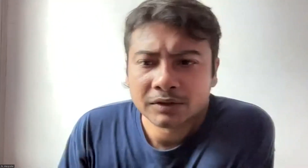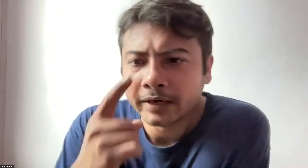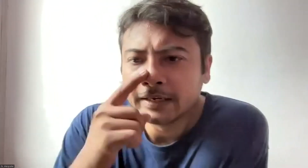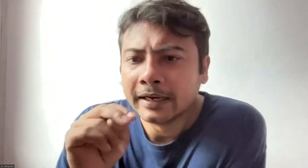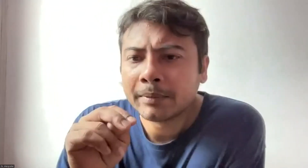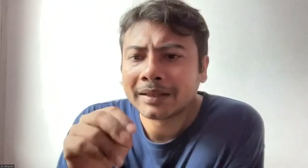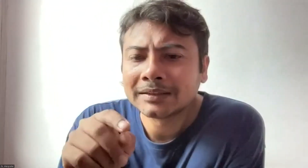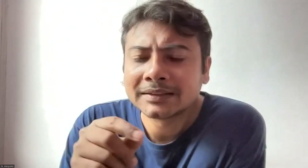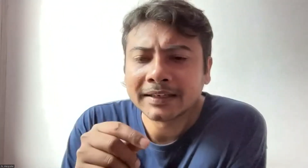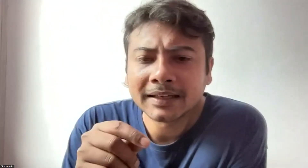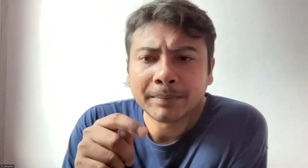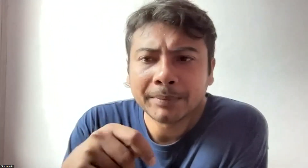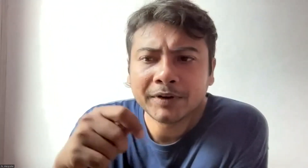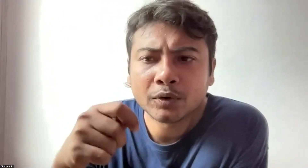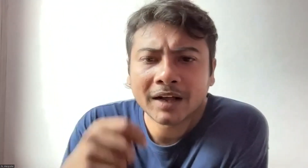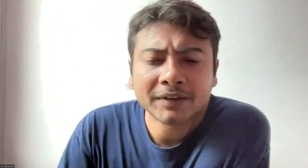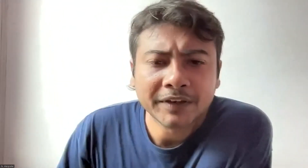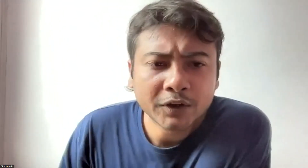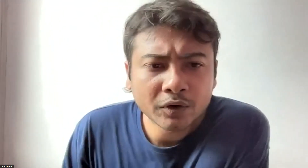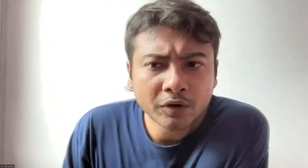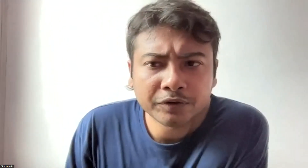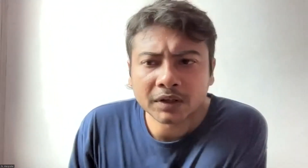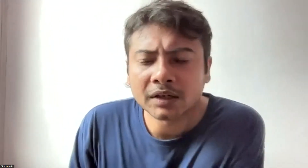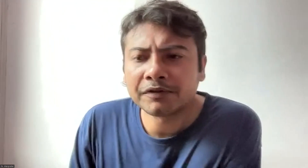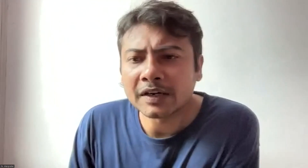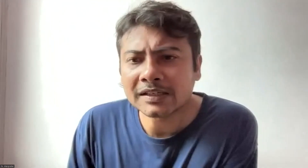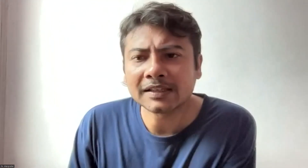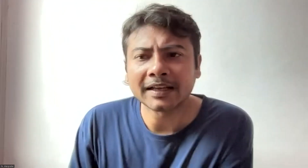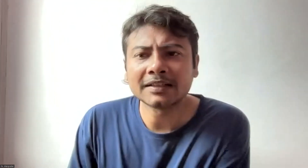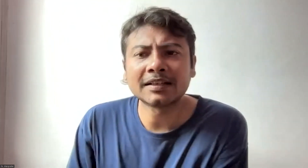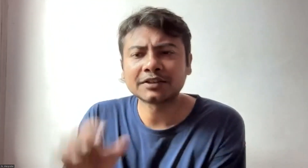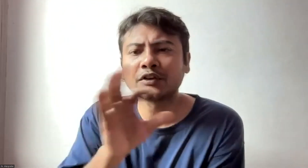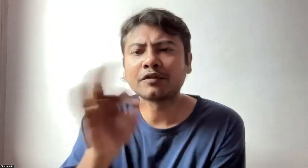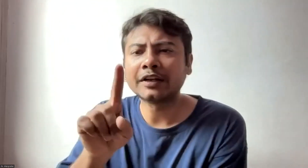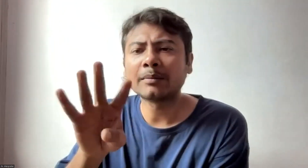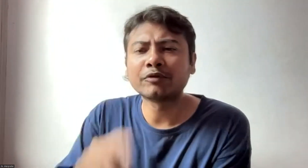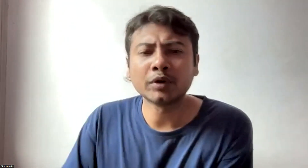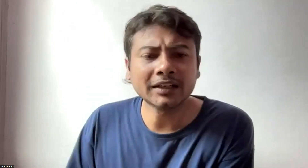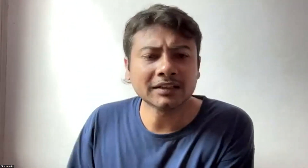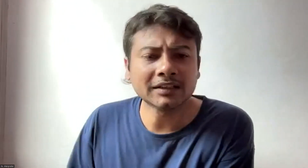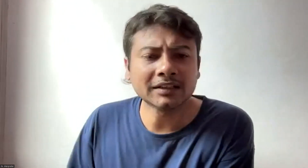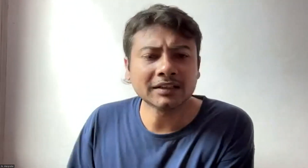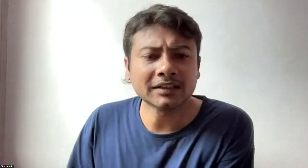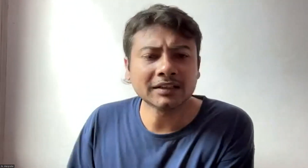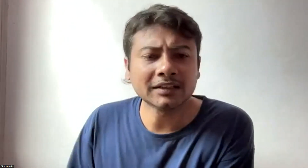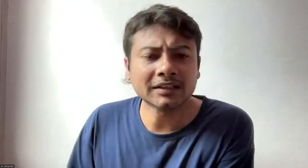Mataji, sorry, Nilima Mataji is saying that maybe we don't have the video of the first and the second session of week number 14.